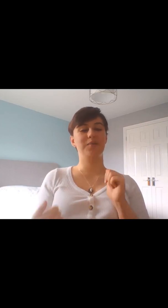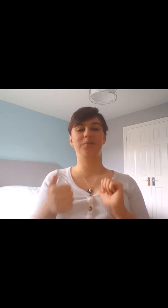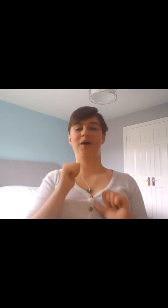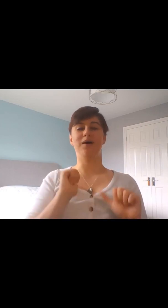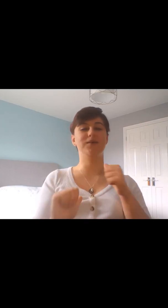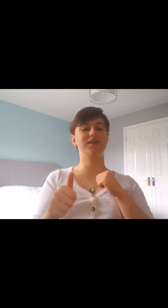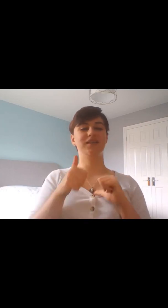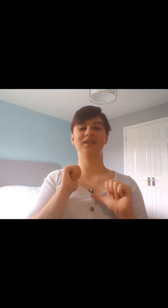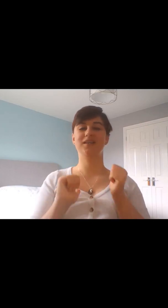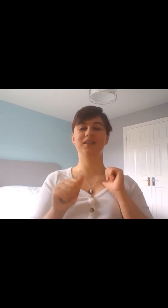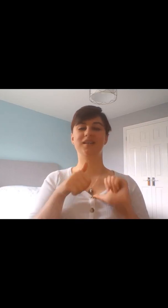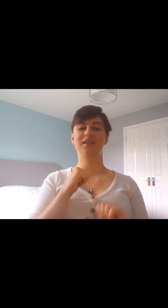proud,